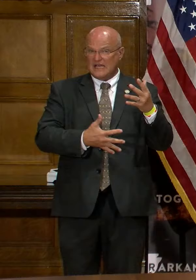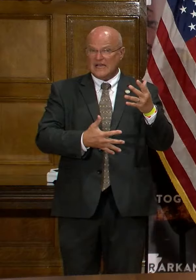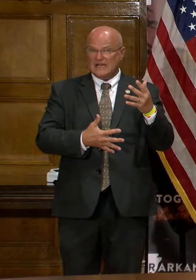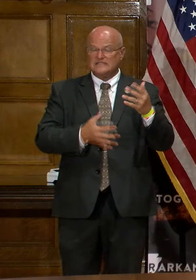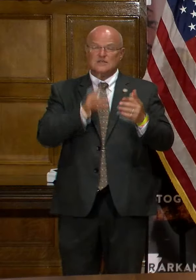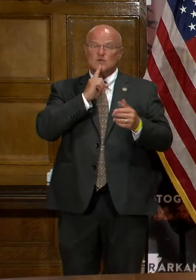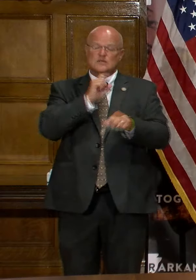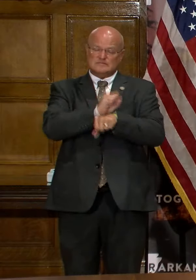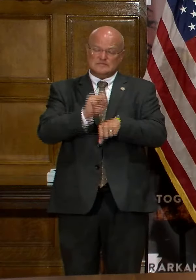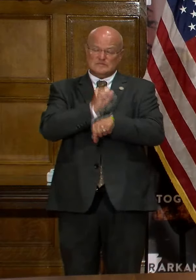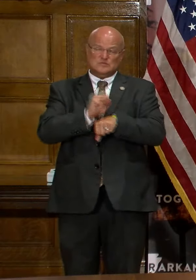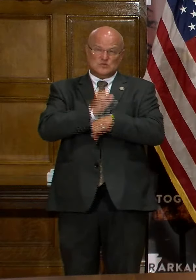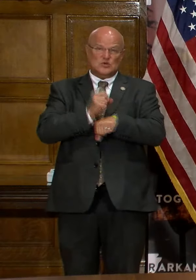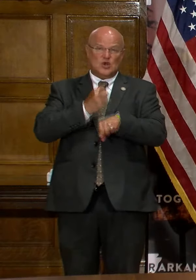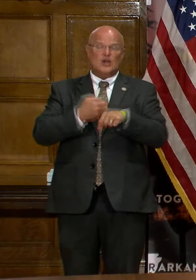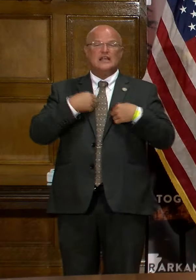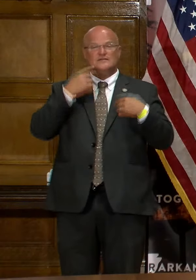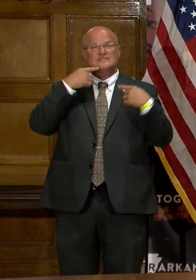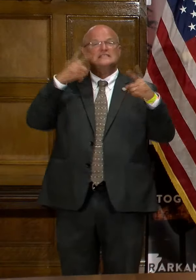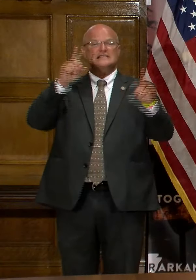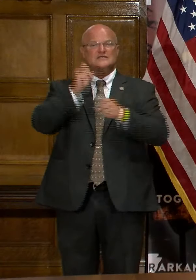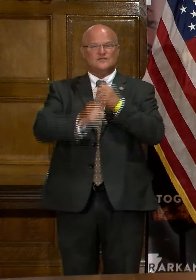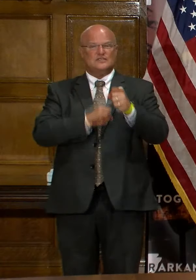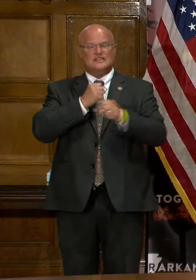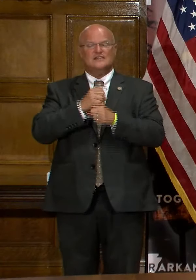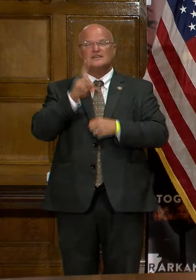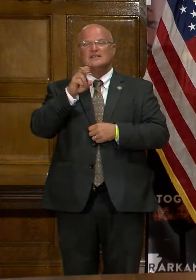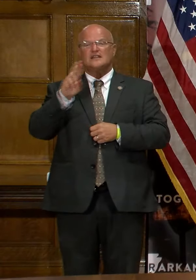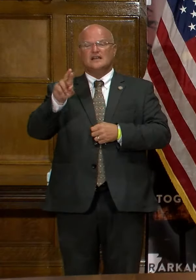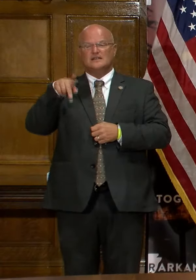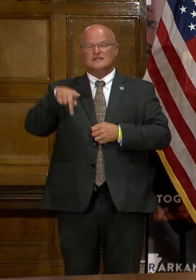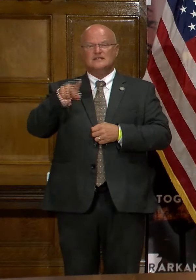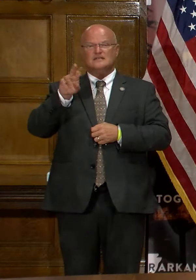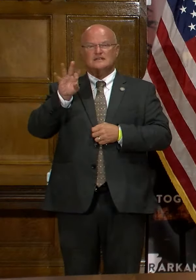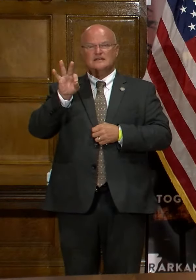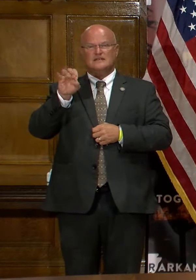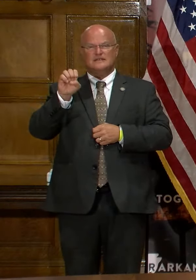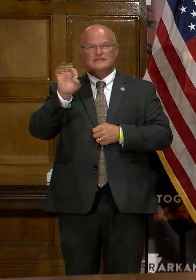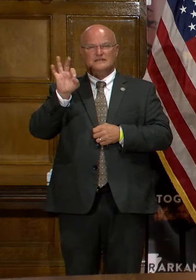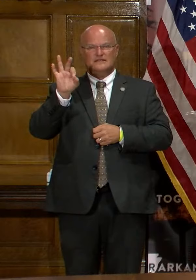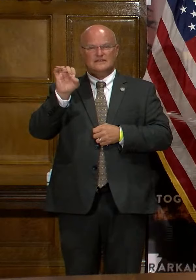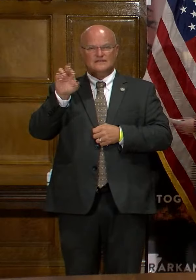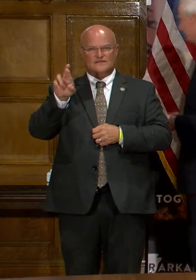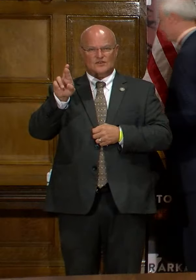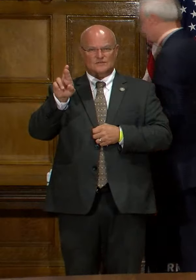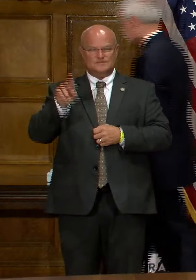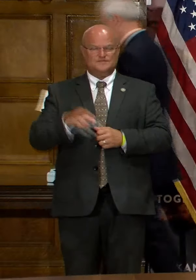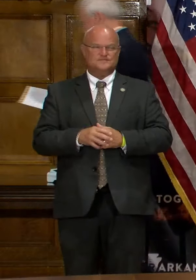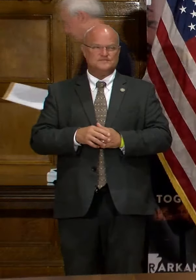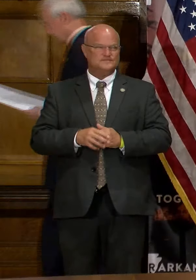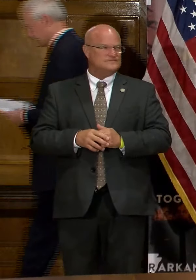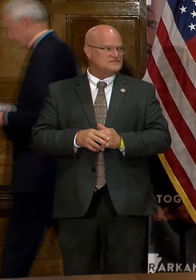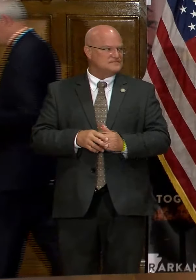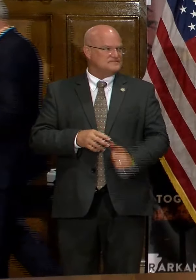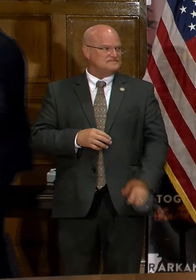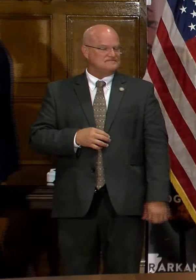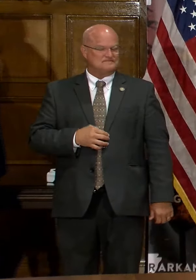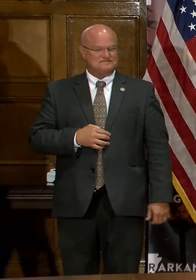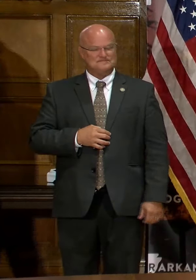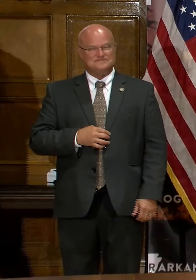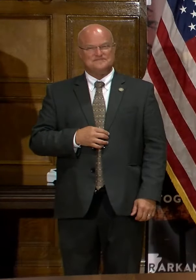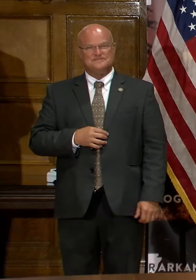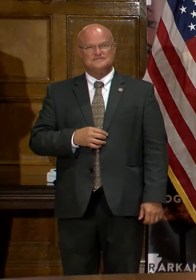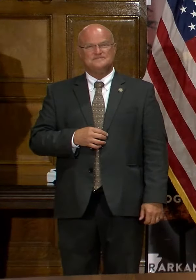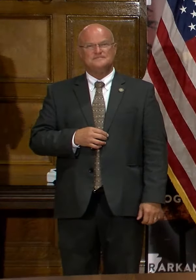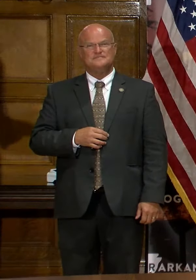all really working hard to have it a successful year. Dr. Pfeffer.